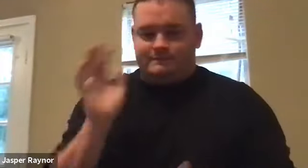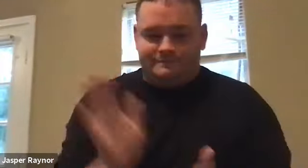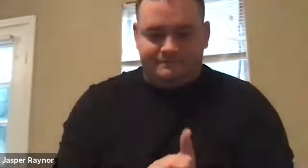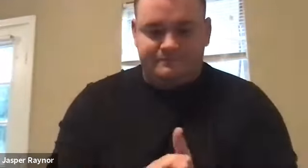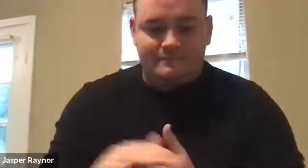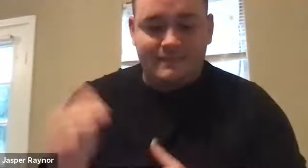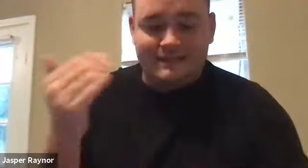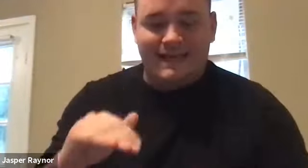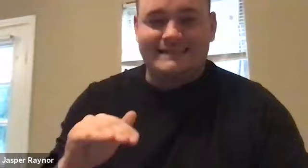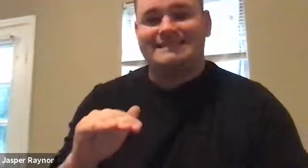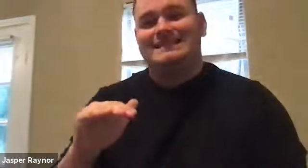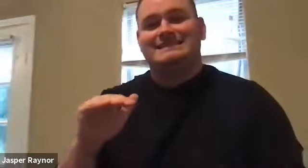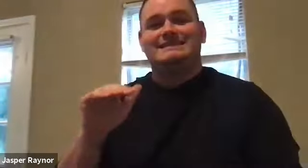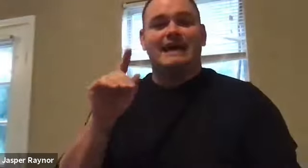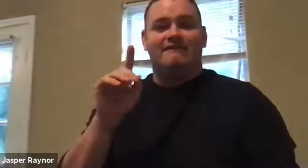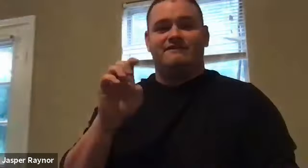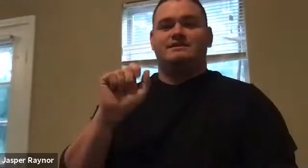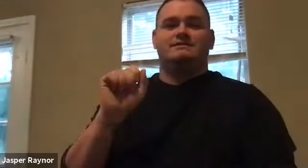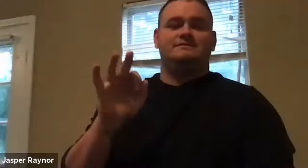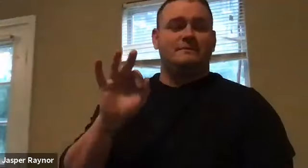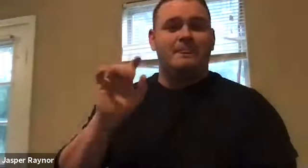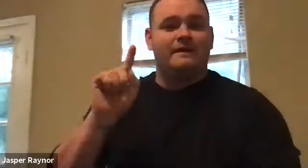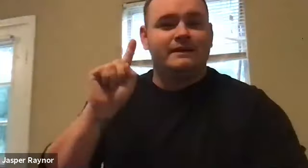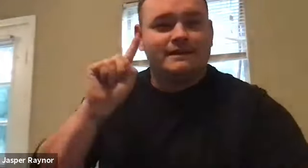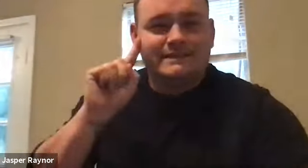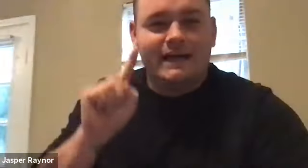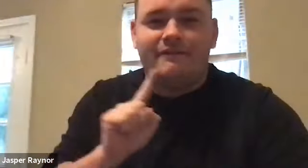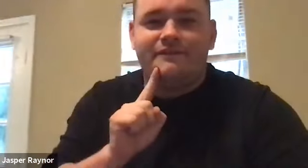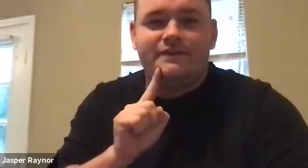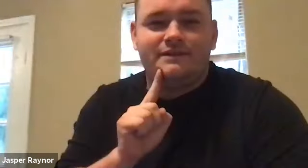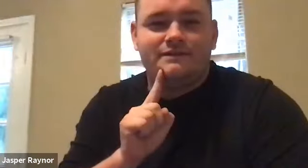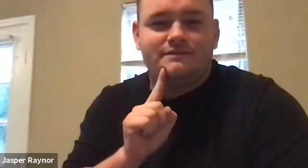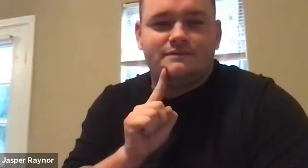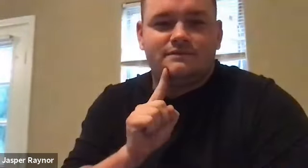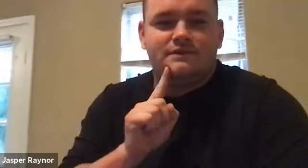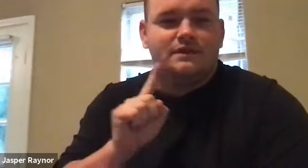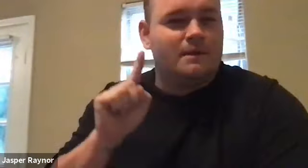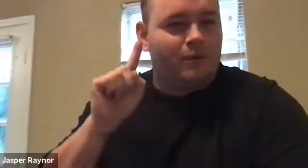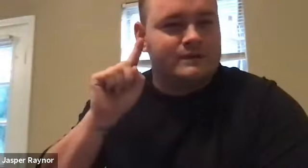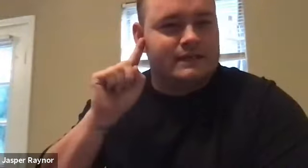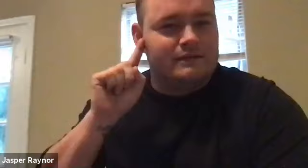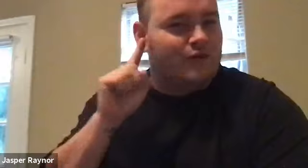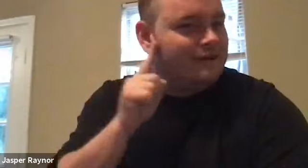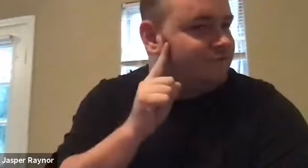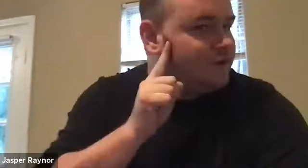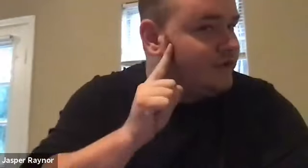hand? Next is deaf. Deaf. Point to the right in front of your